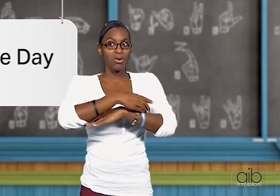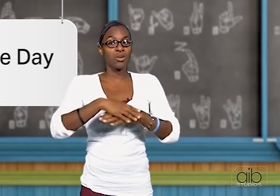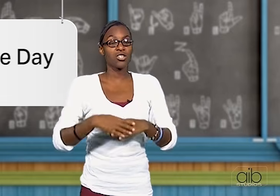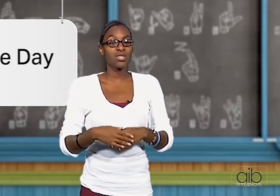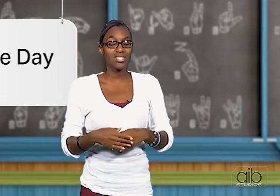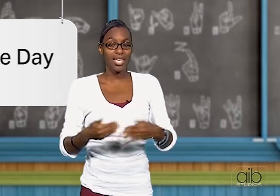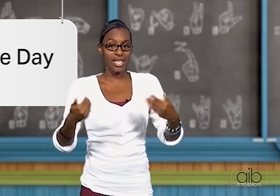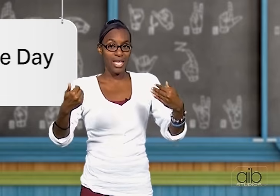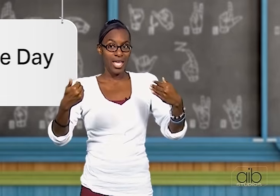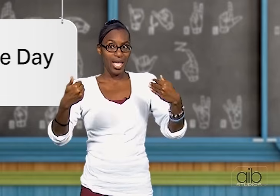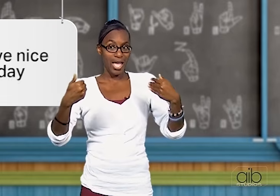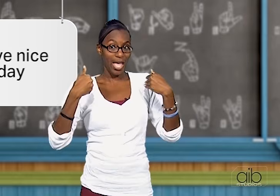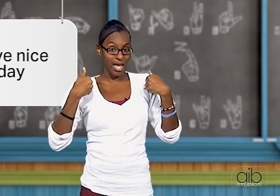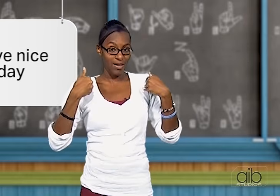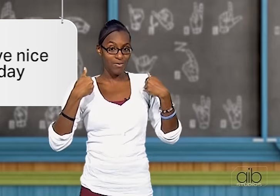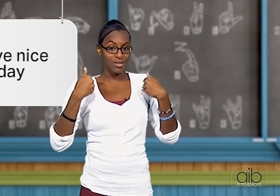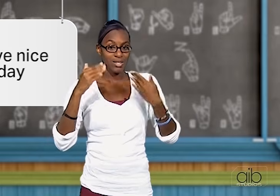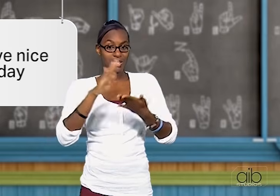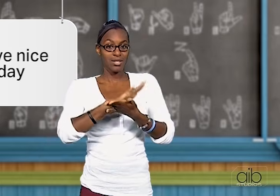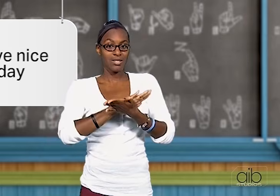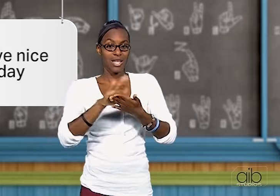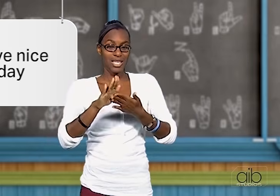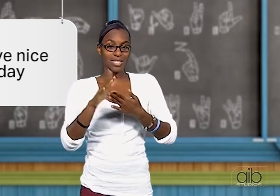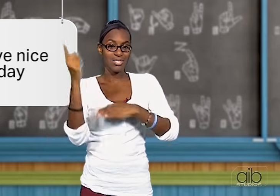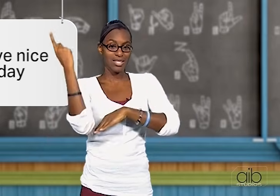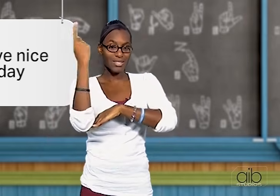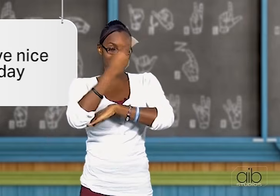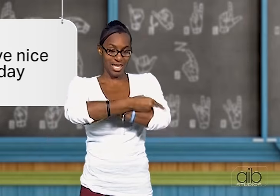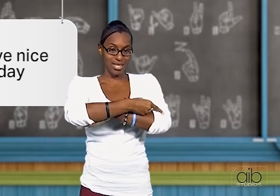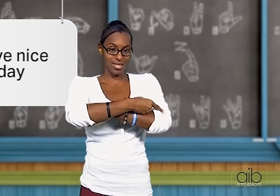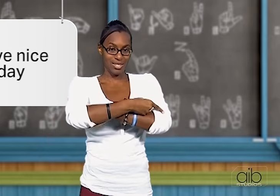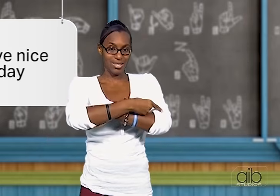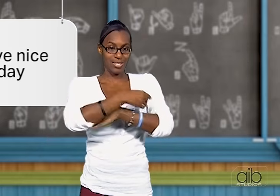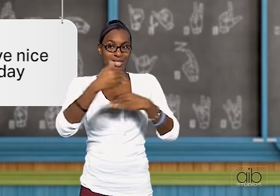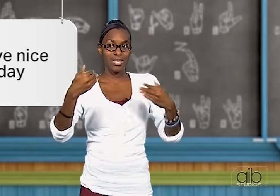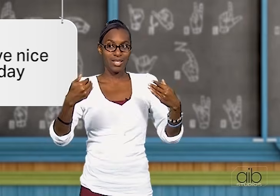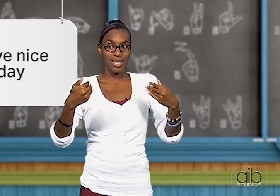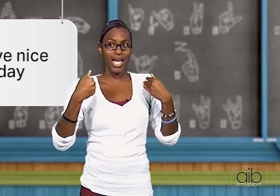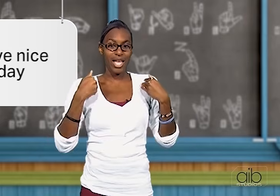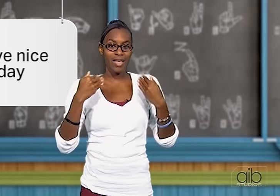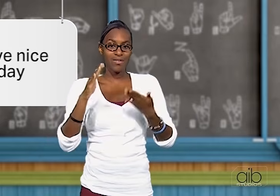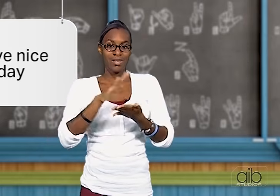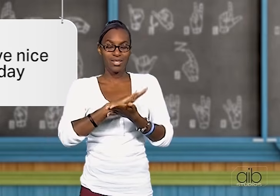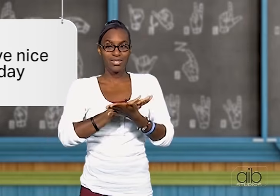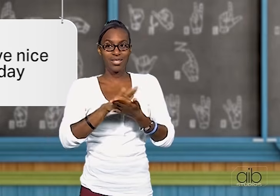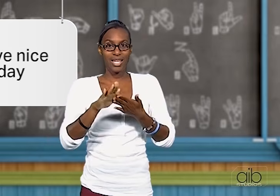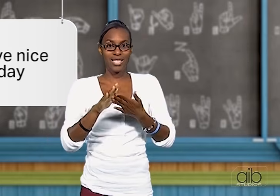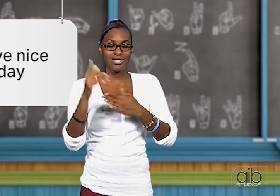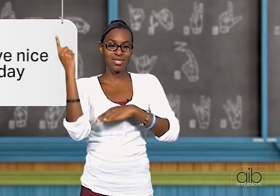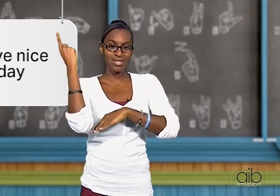or you can say have nice day. Have nice